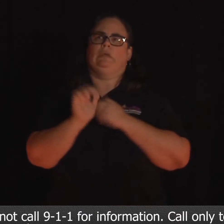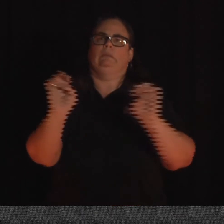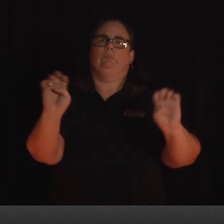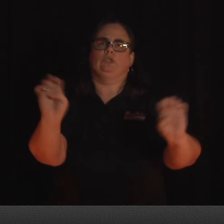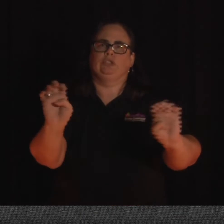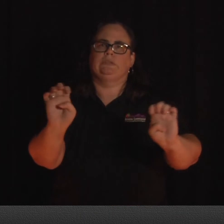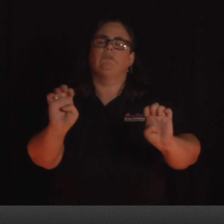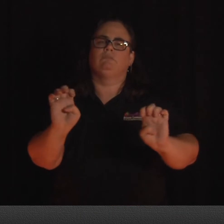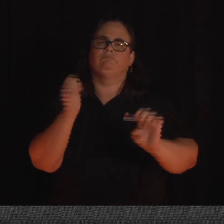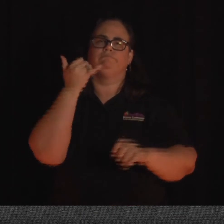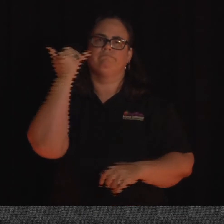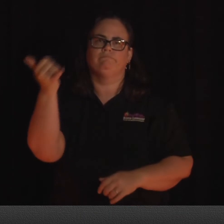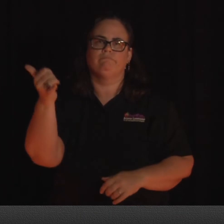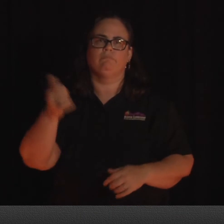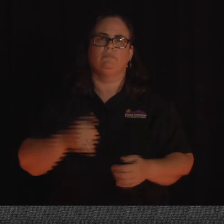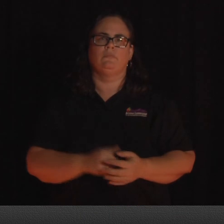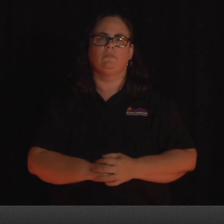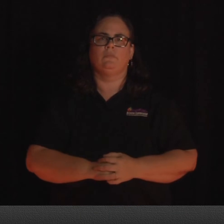emergency.